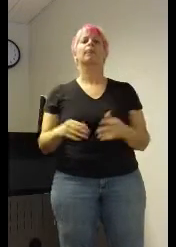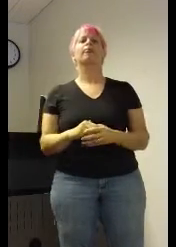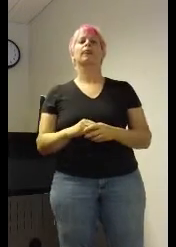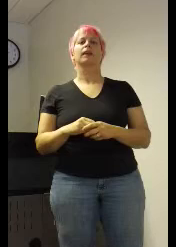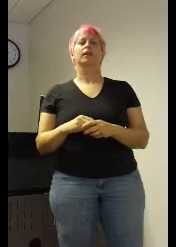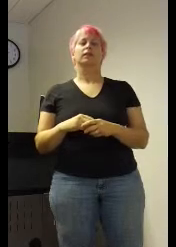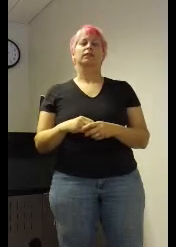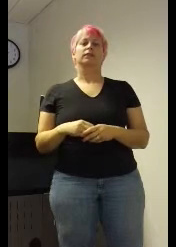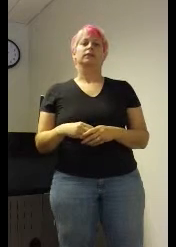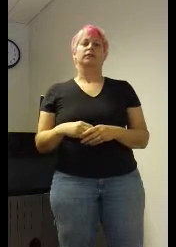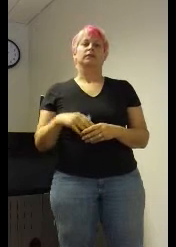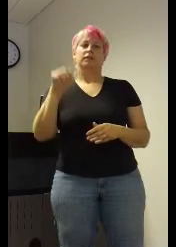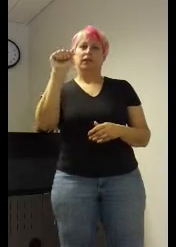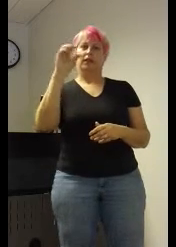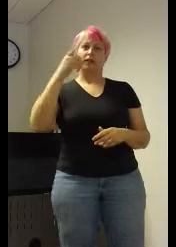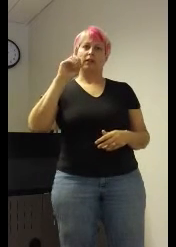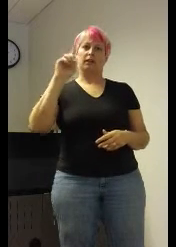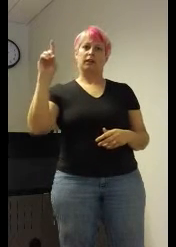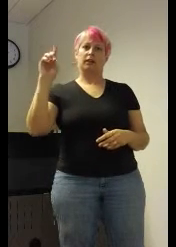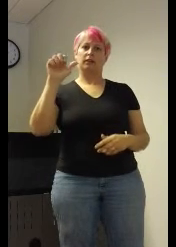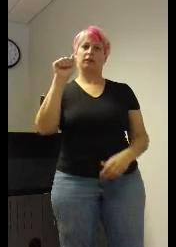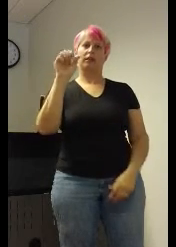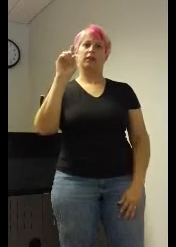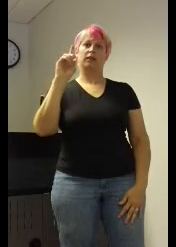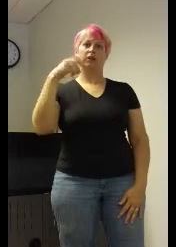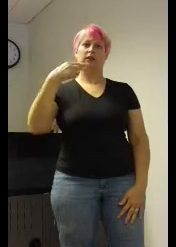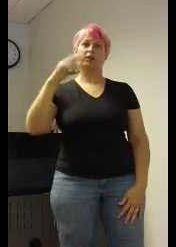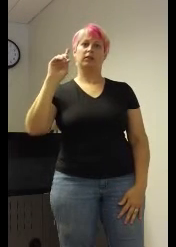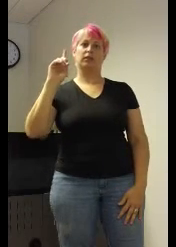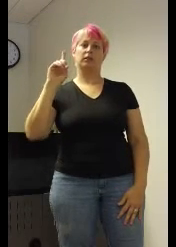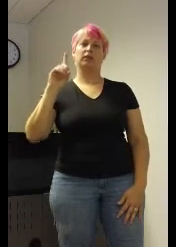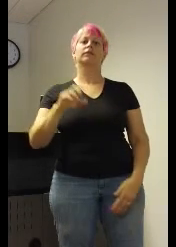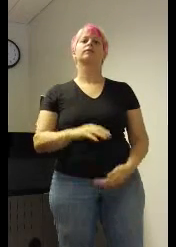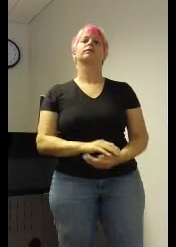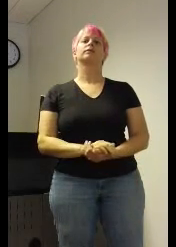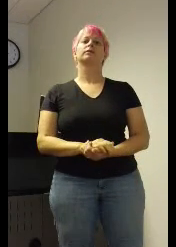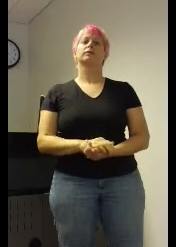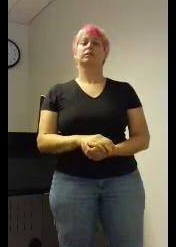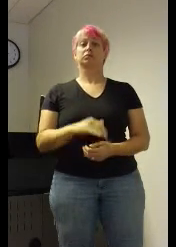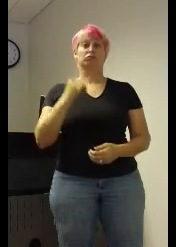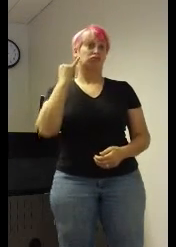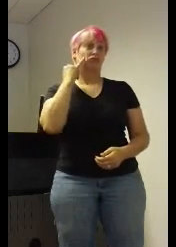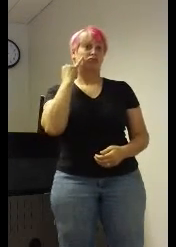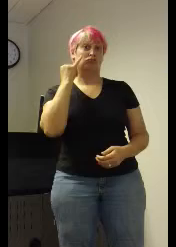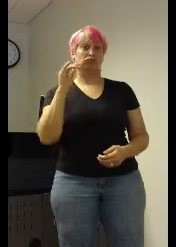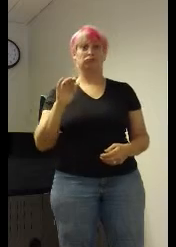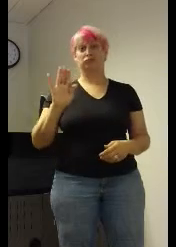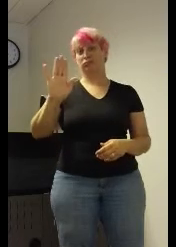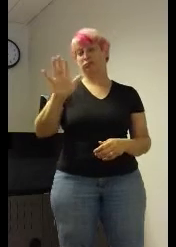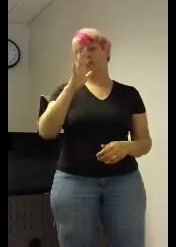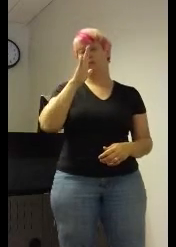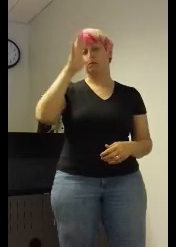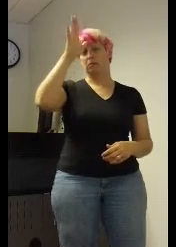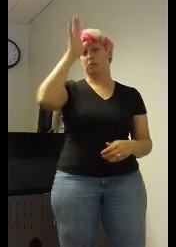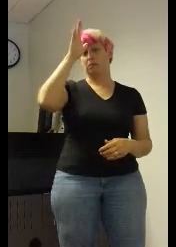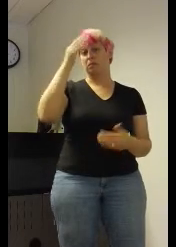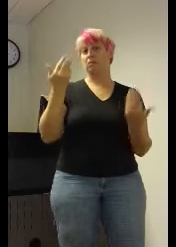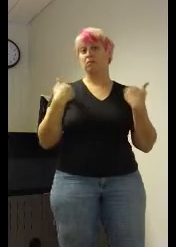ADD and ADHD. Again, that says that if your parents have it, there's a good shot you have it.